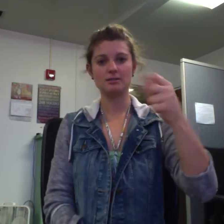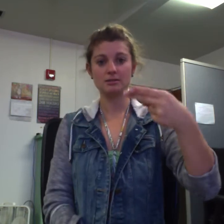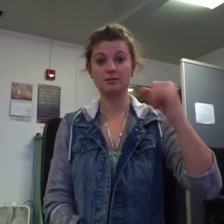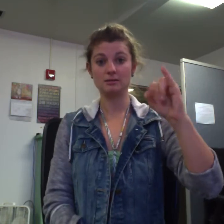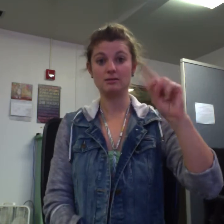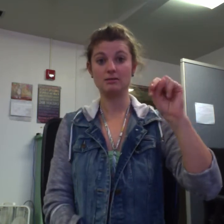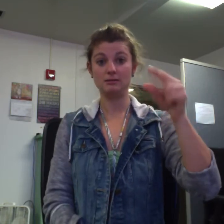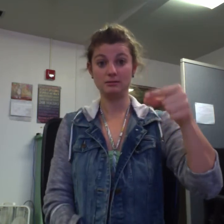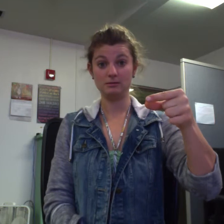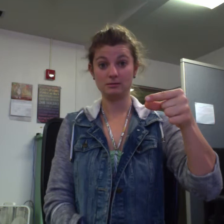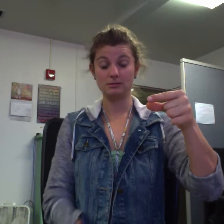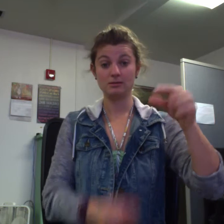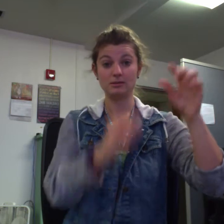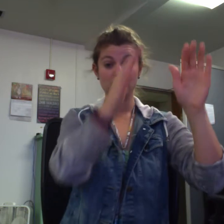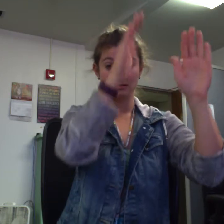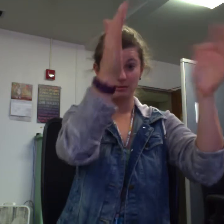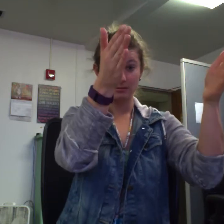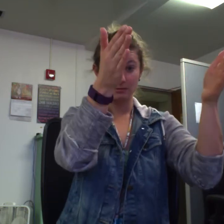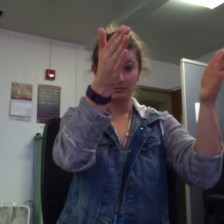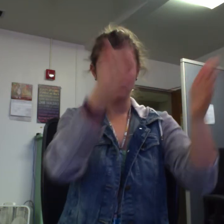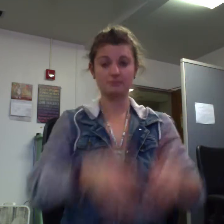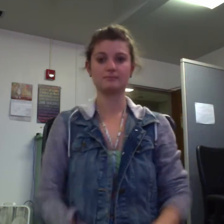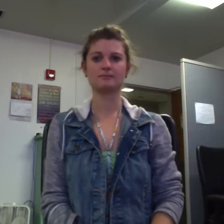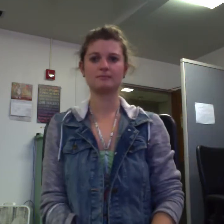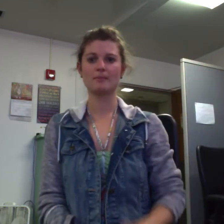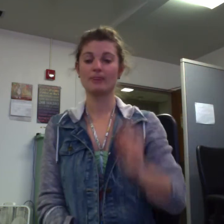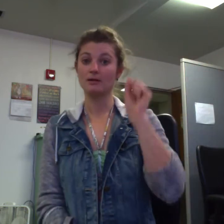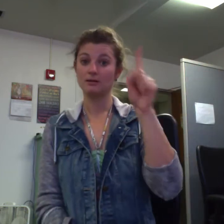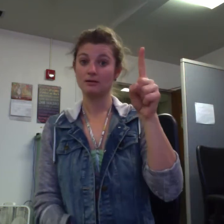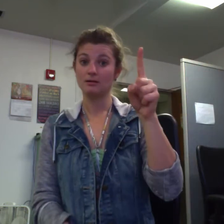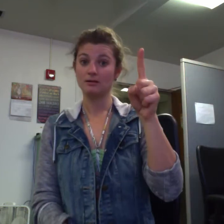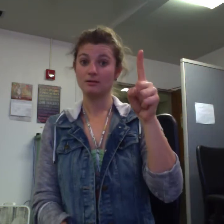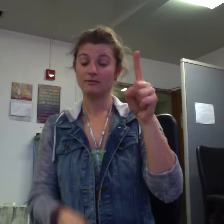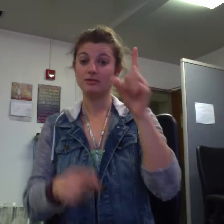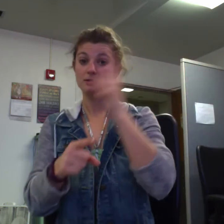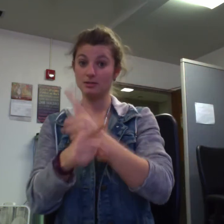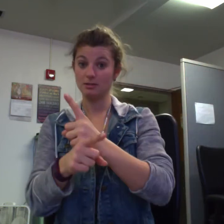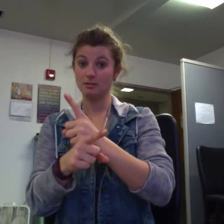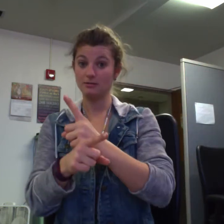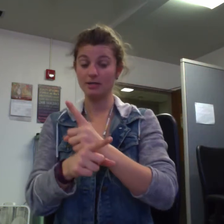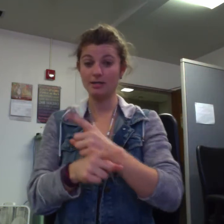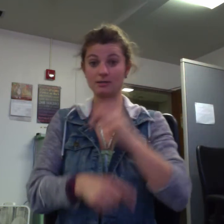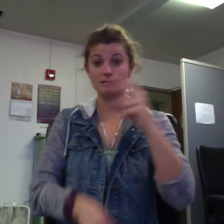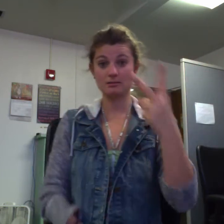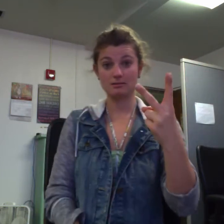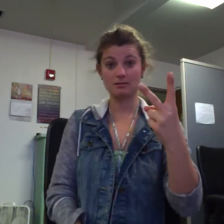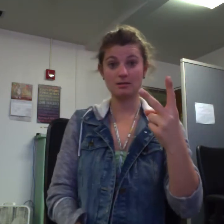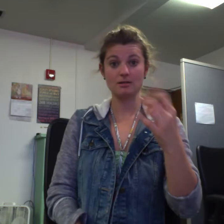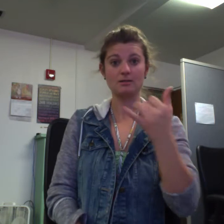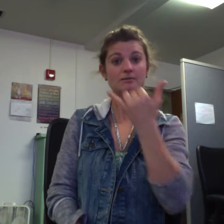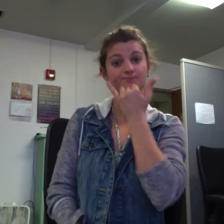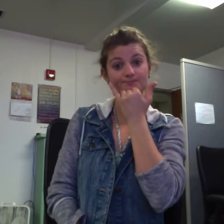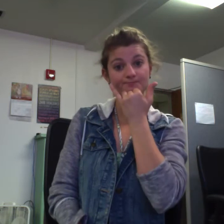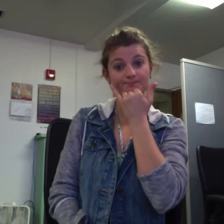this one is the one that's correct and this one is the one that is incorrect. But we're going to keep looking at how we